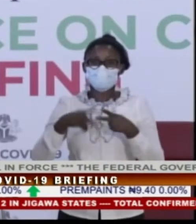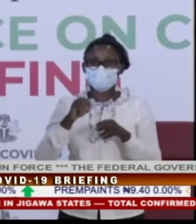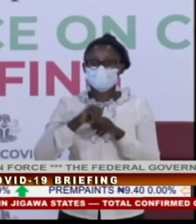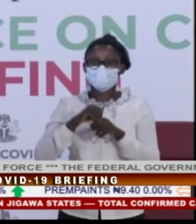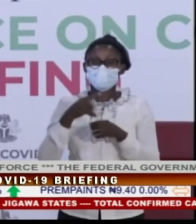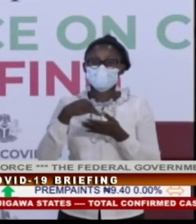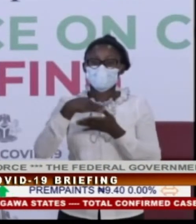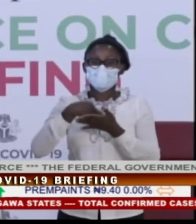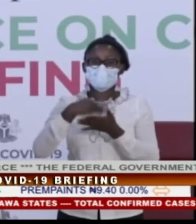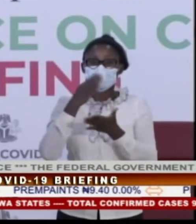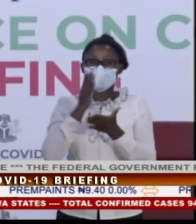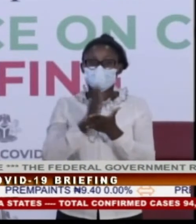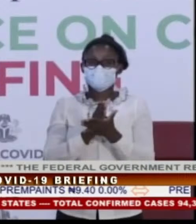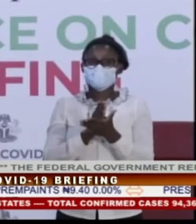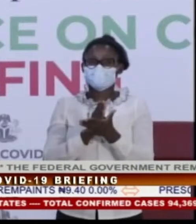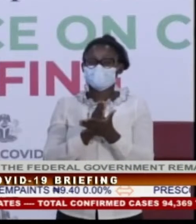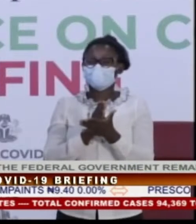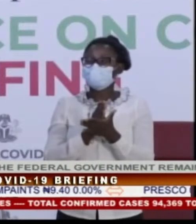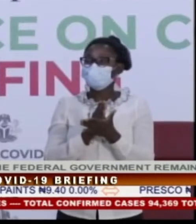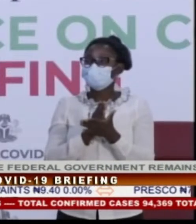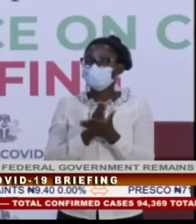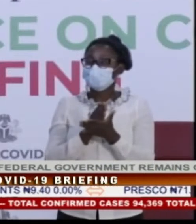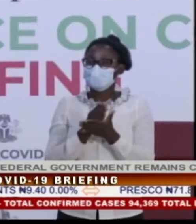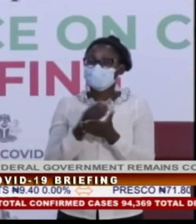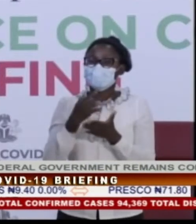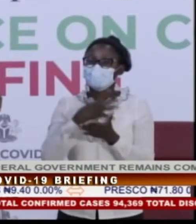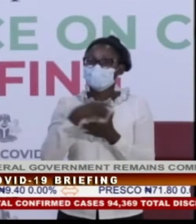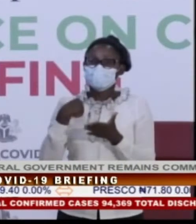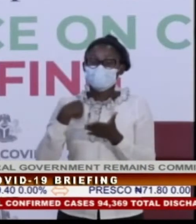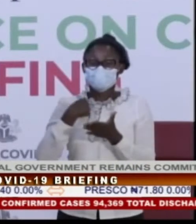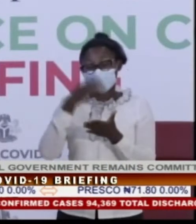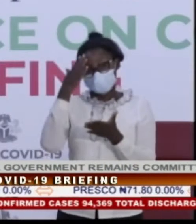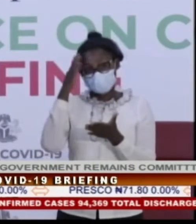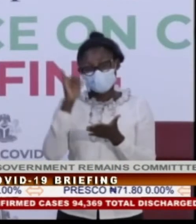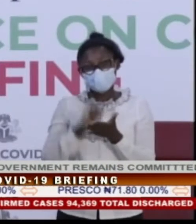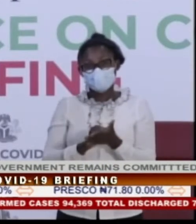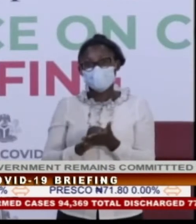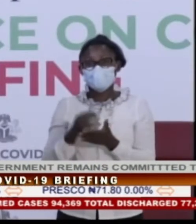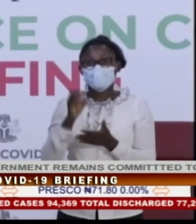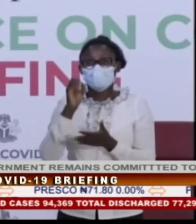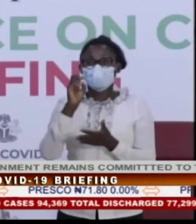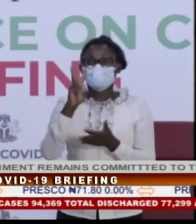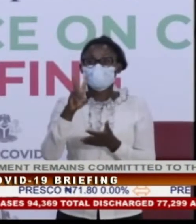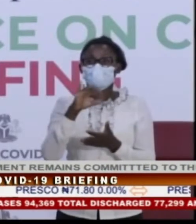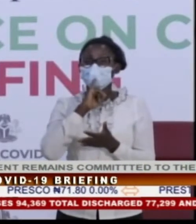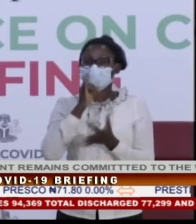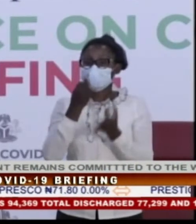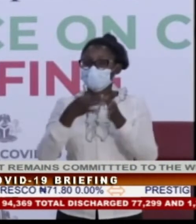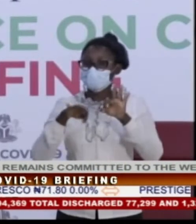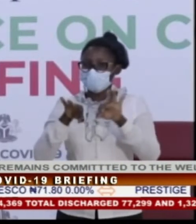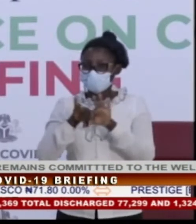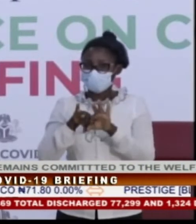was revised, we knew that oxygen is a critical